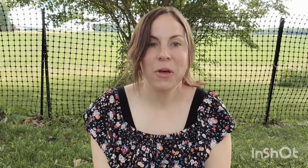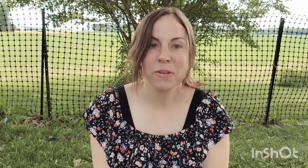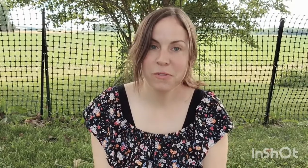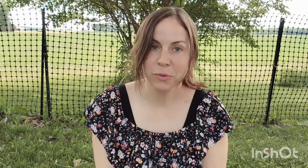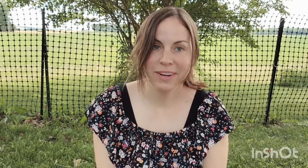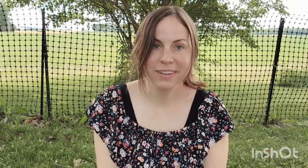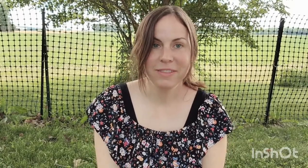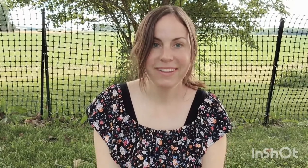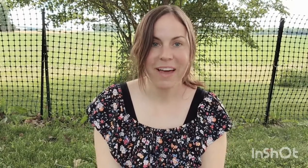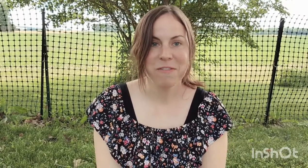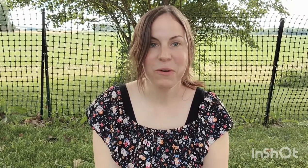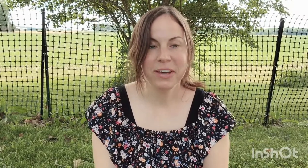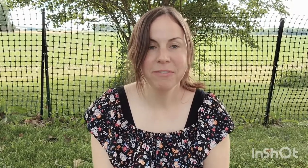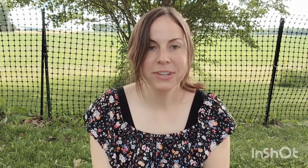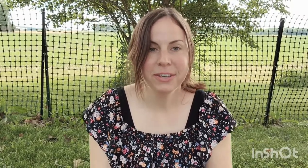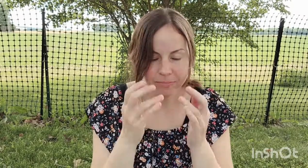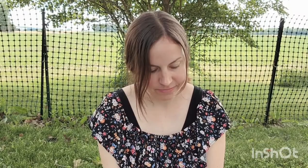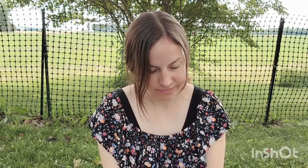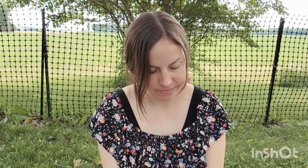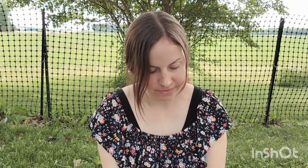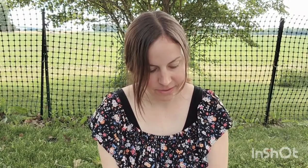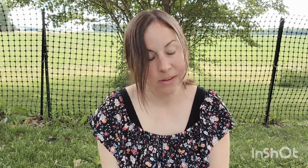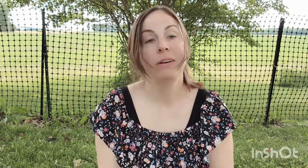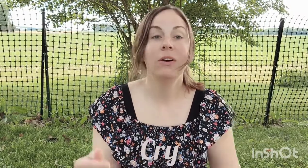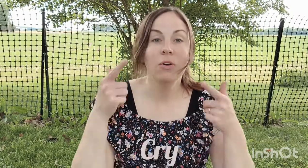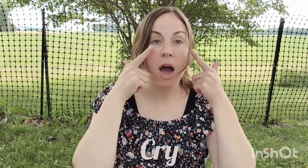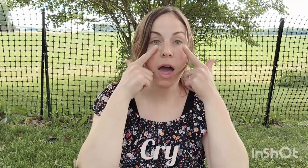Drawings for the last few I covered. Cry.